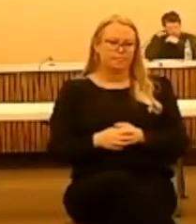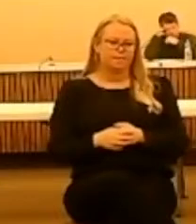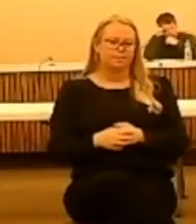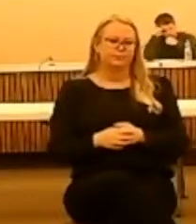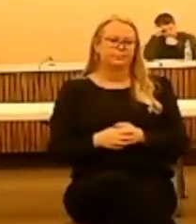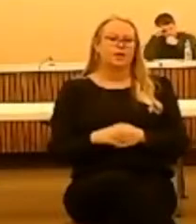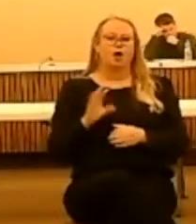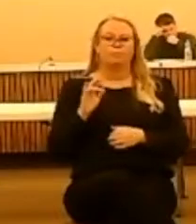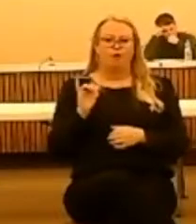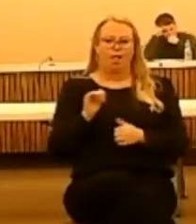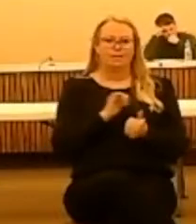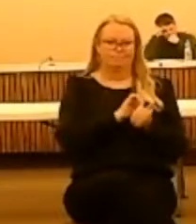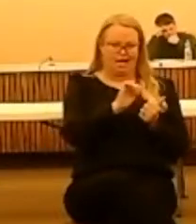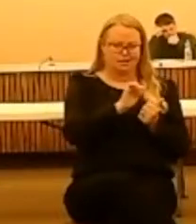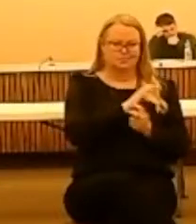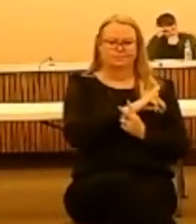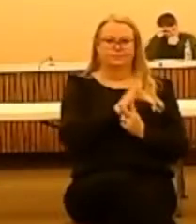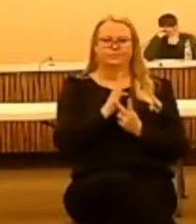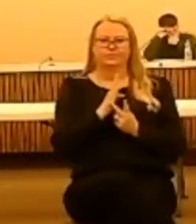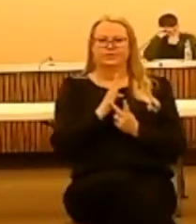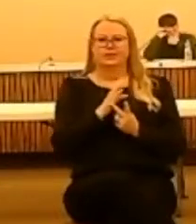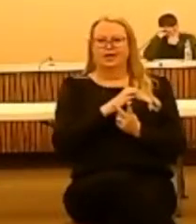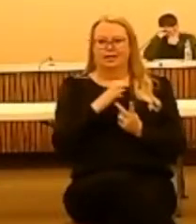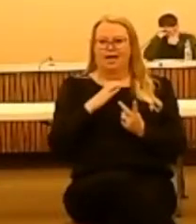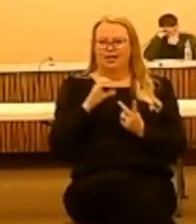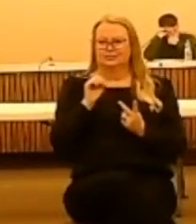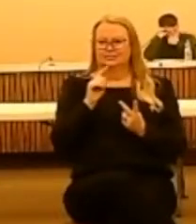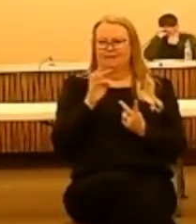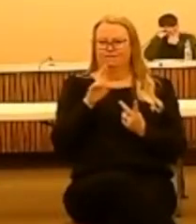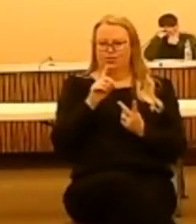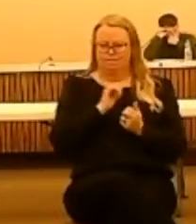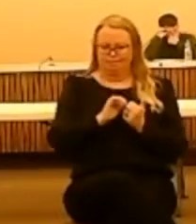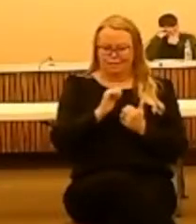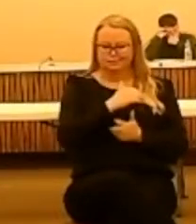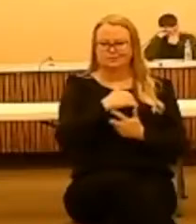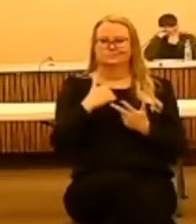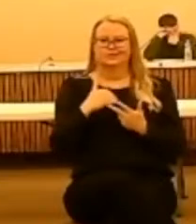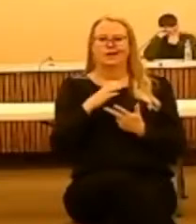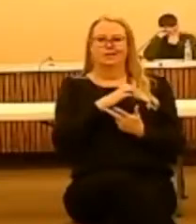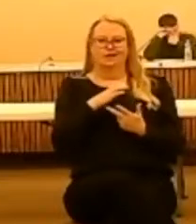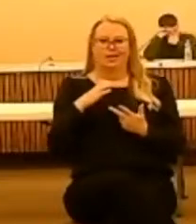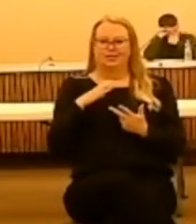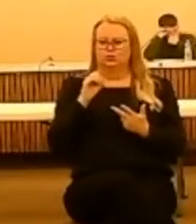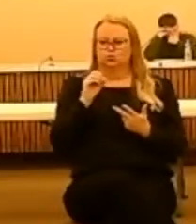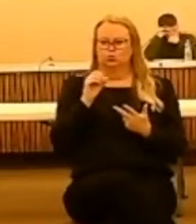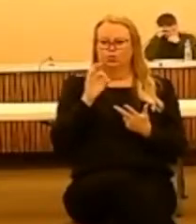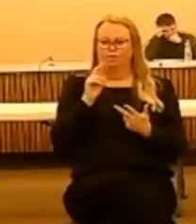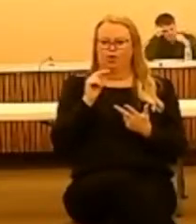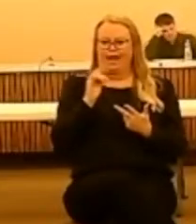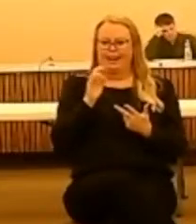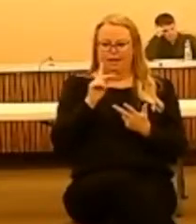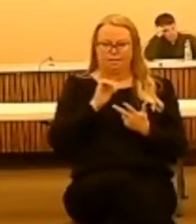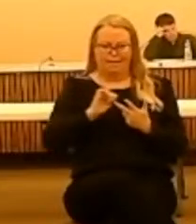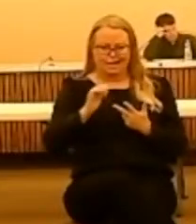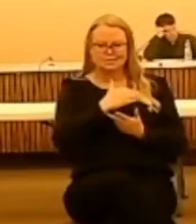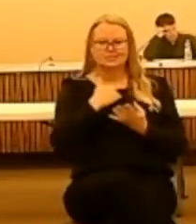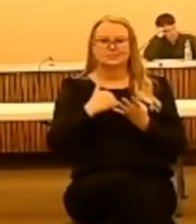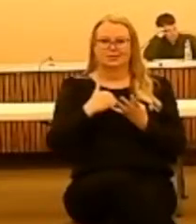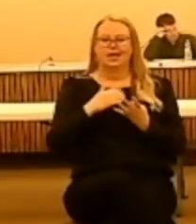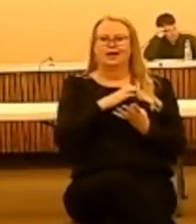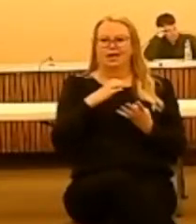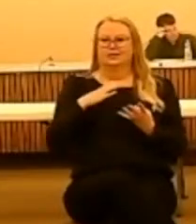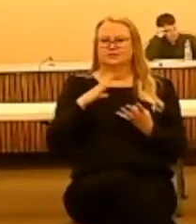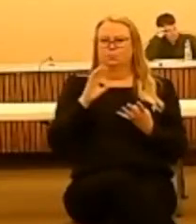Councilmember Barley? Aye. Councilmember Stafford? Aye. Councilmember Safranek? Aye. Councilmember